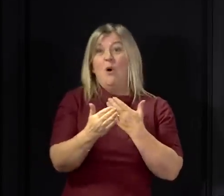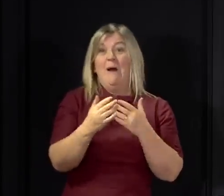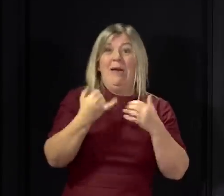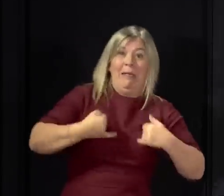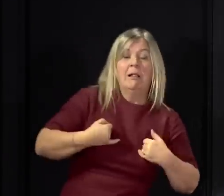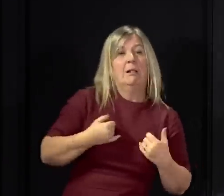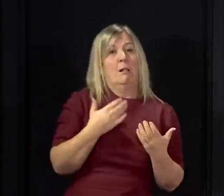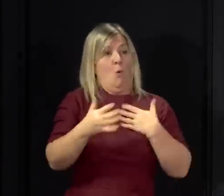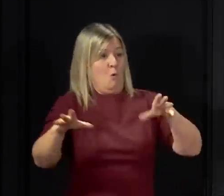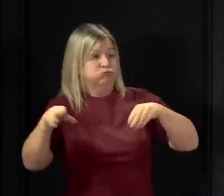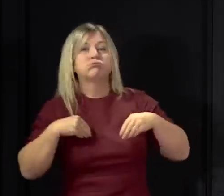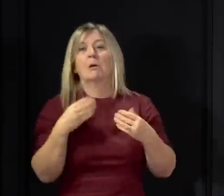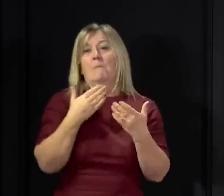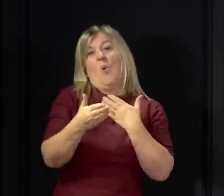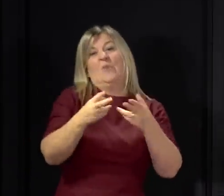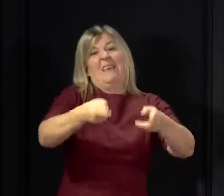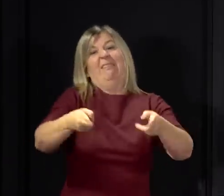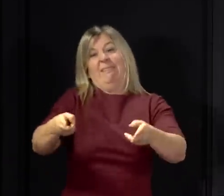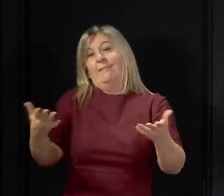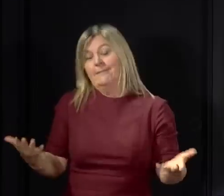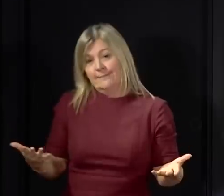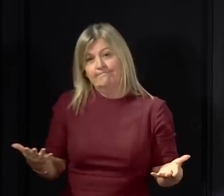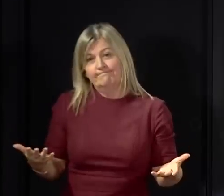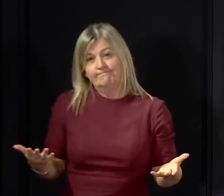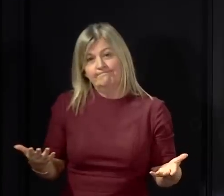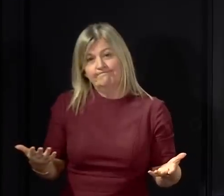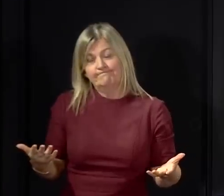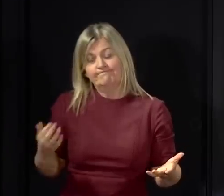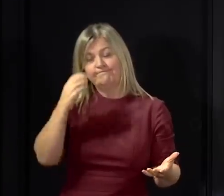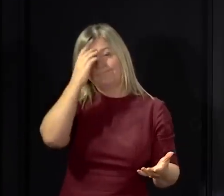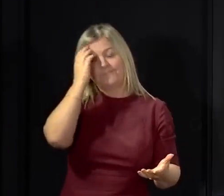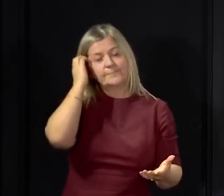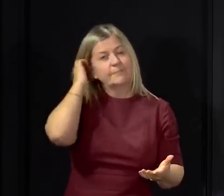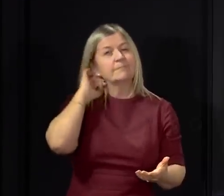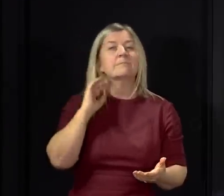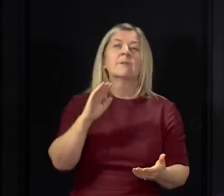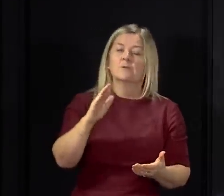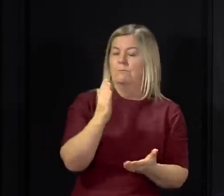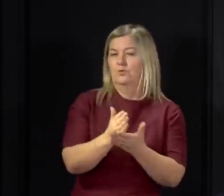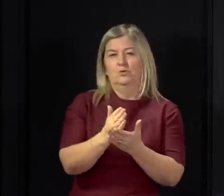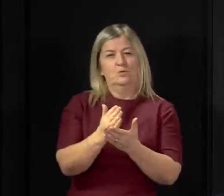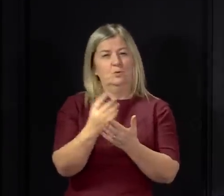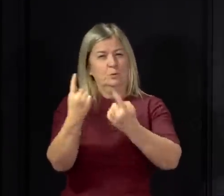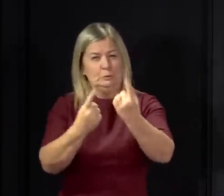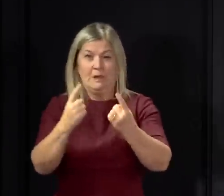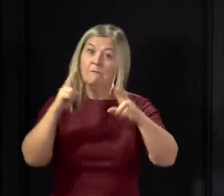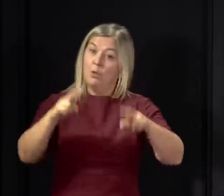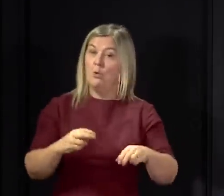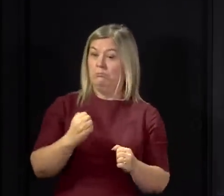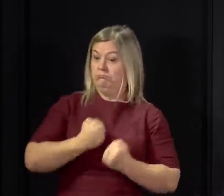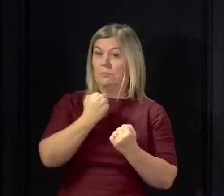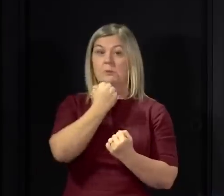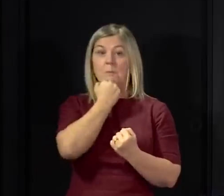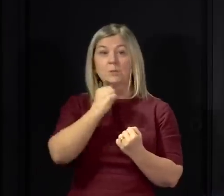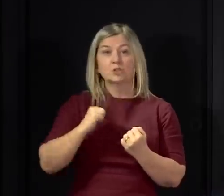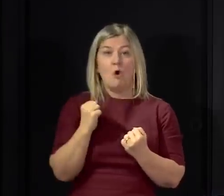virus than would otherwise be the case. Now, to those who will understandably look at our case levels right now in Scotland and